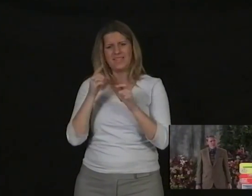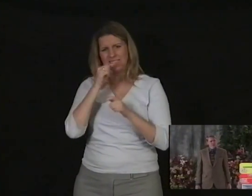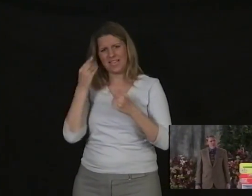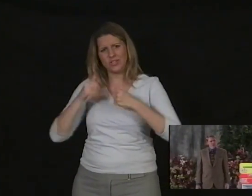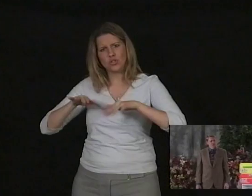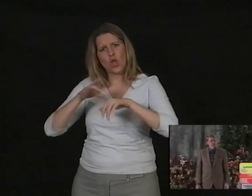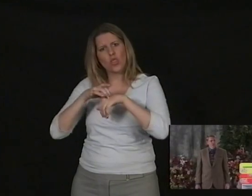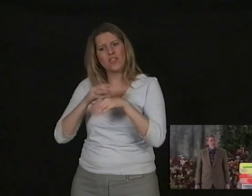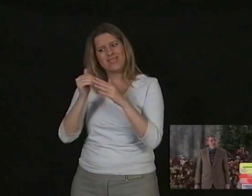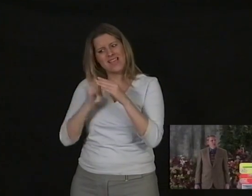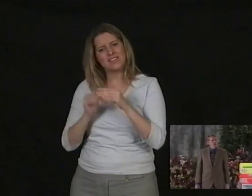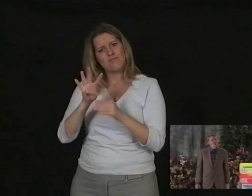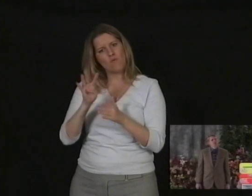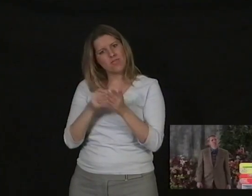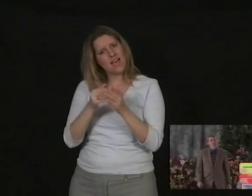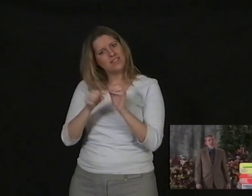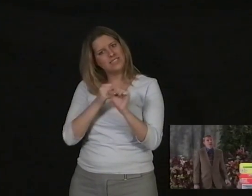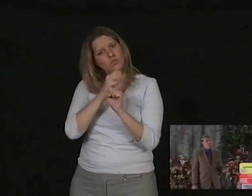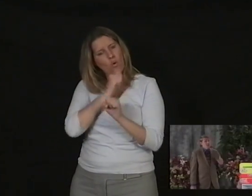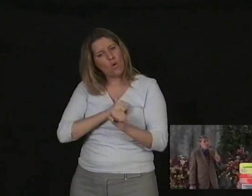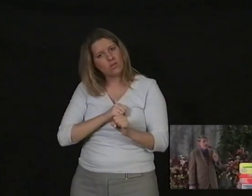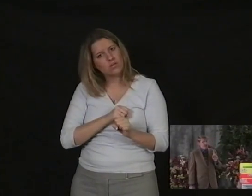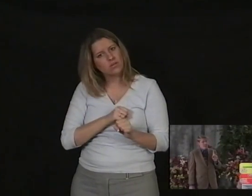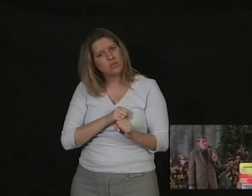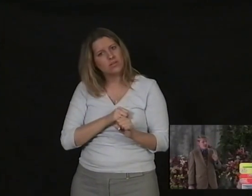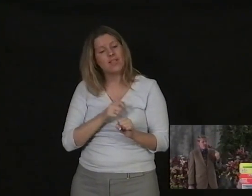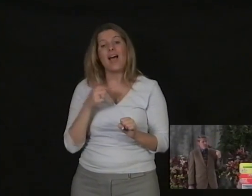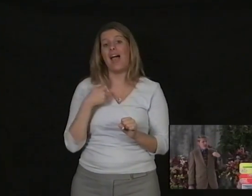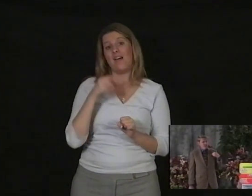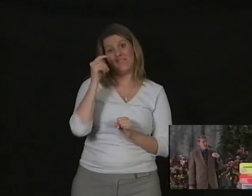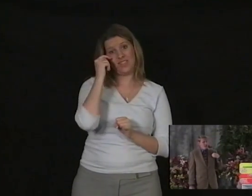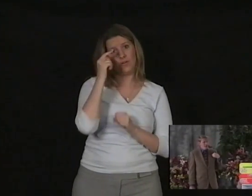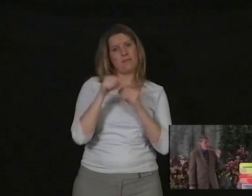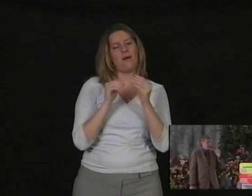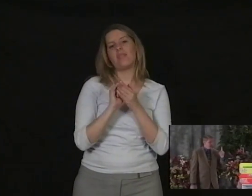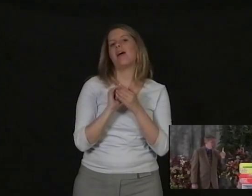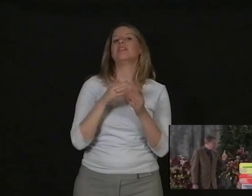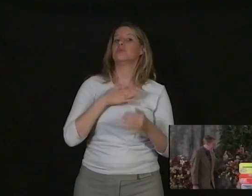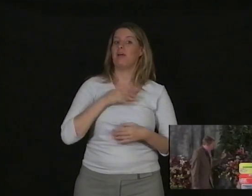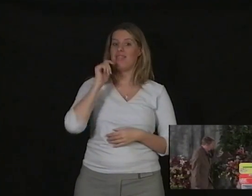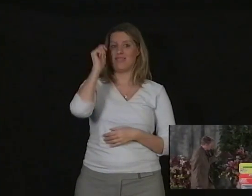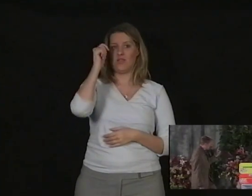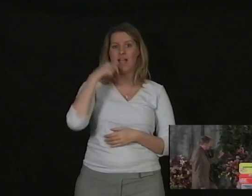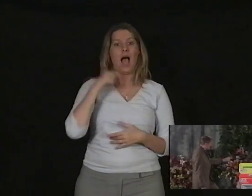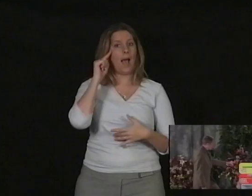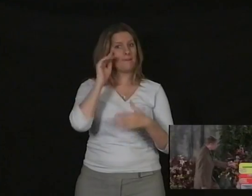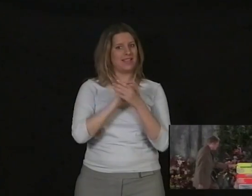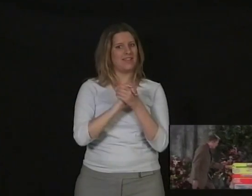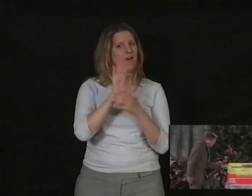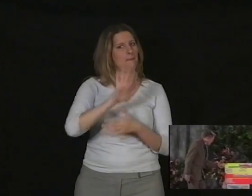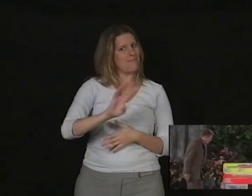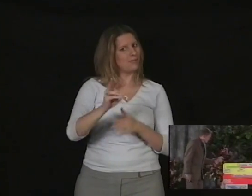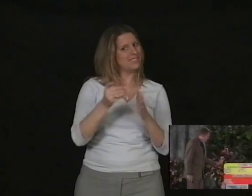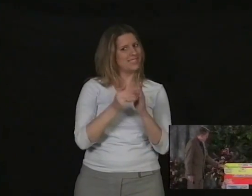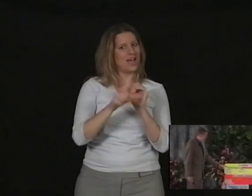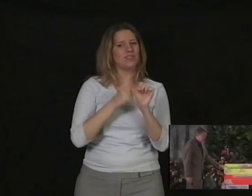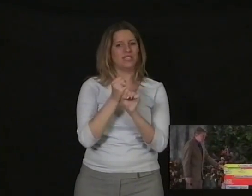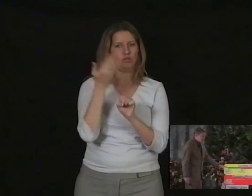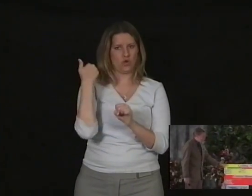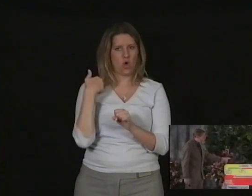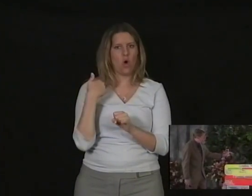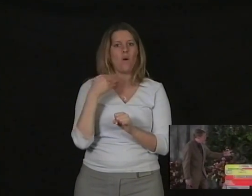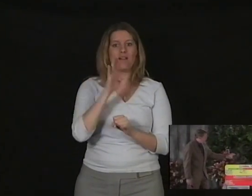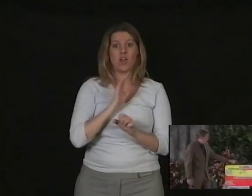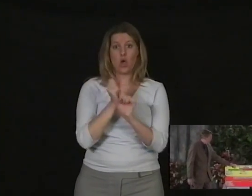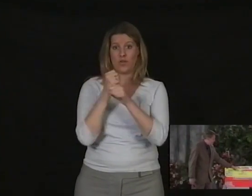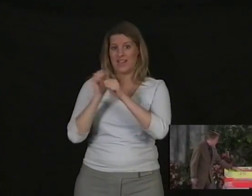years old? Well, I have a theory about that. Now, here's my theory. I believe about 6,000 years ago, God created